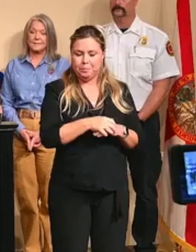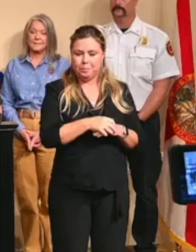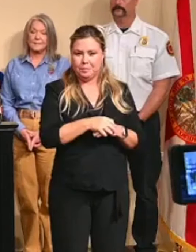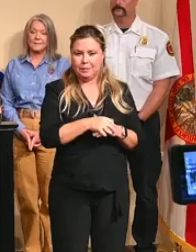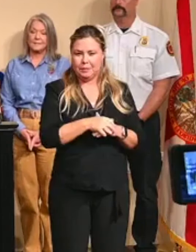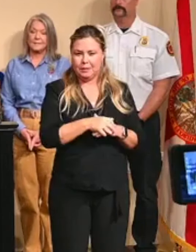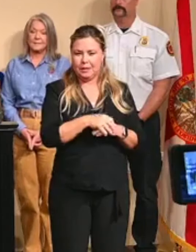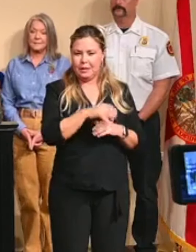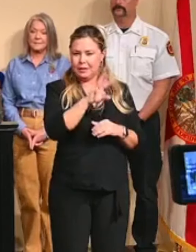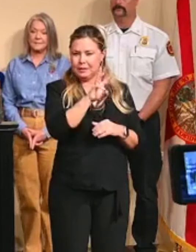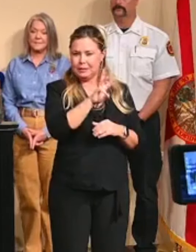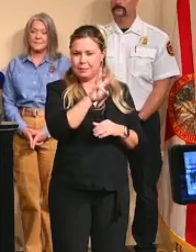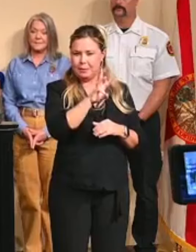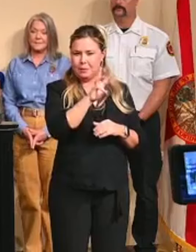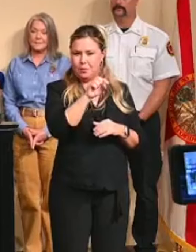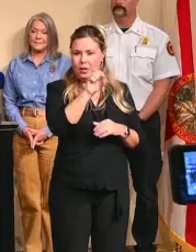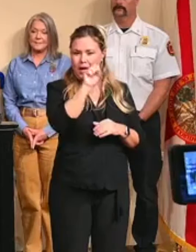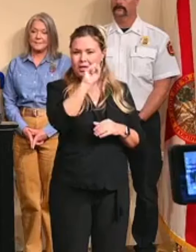it's the